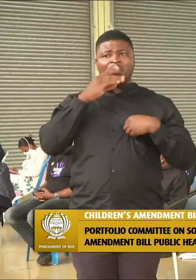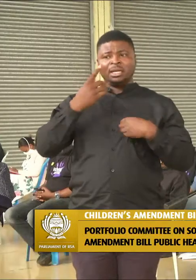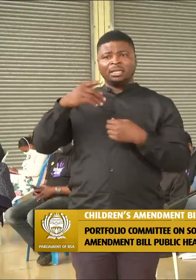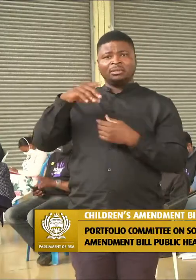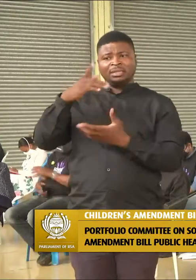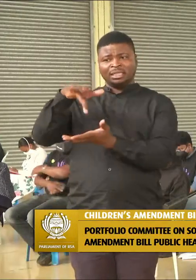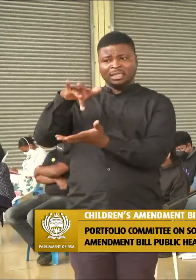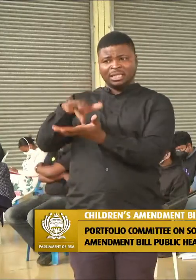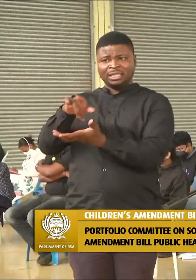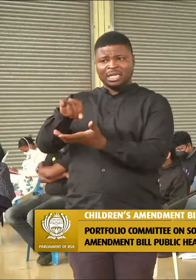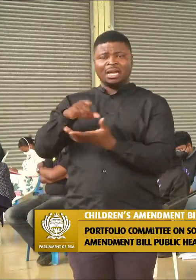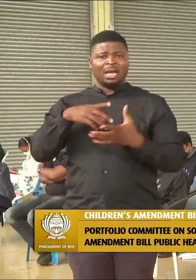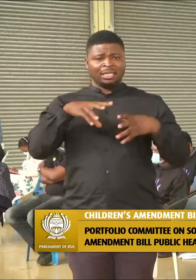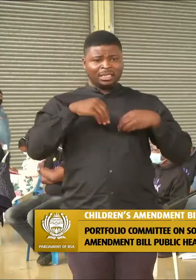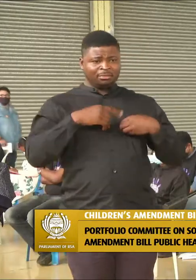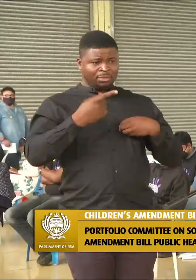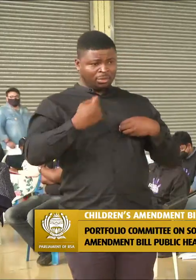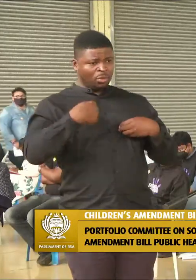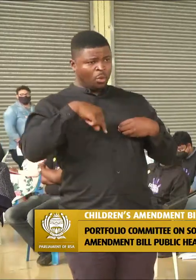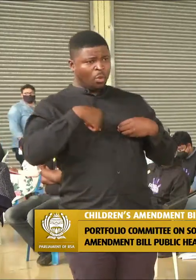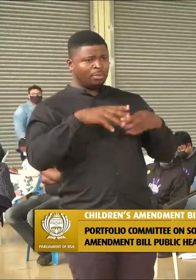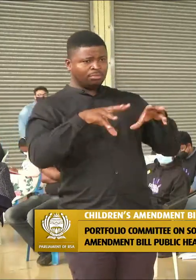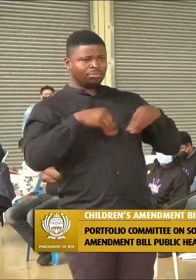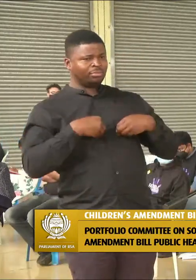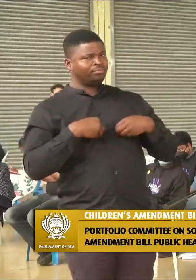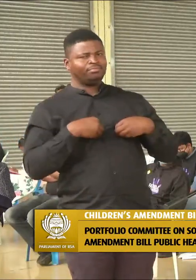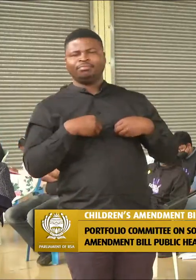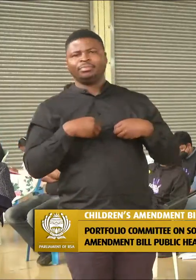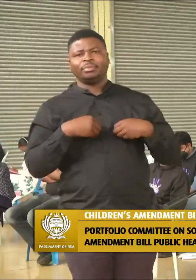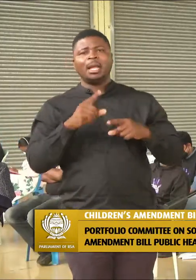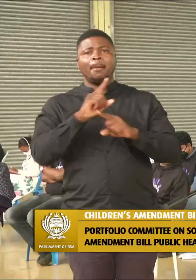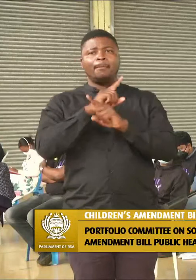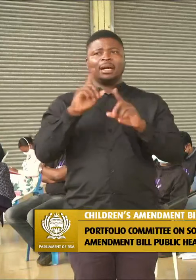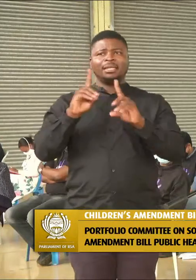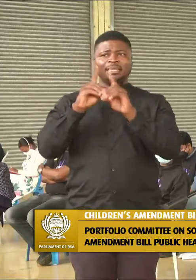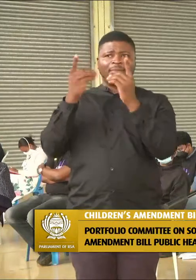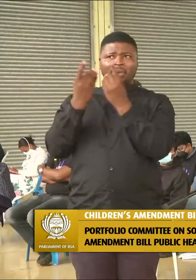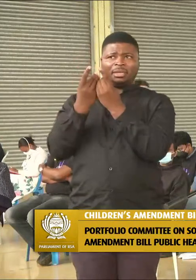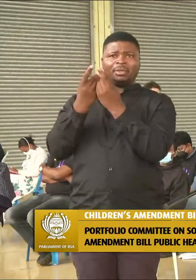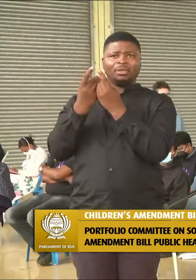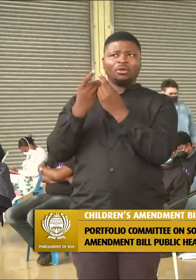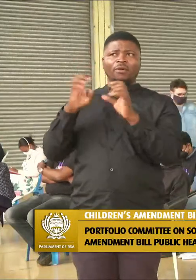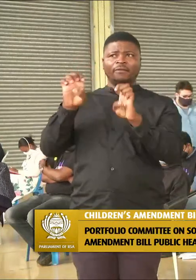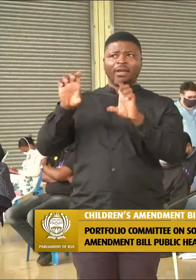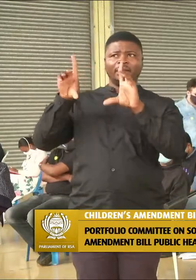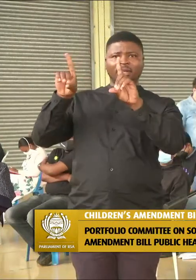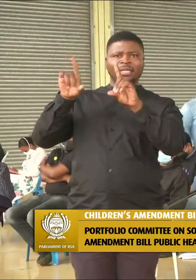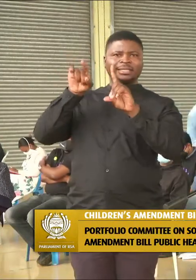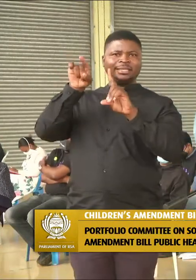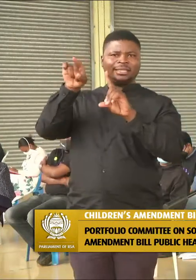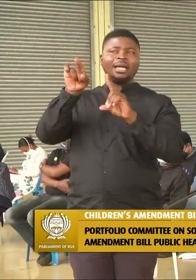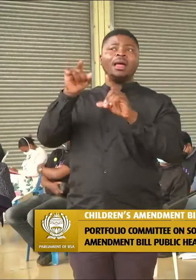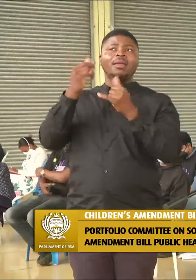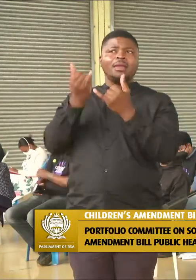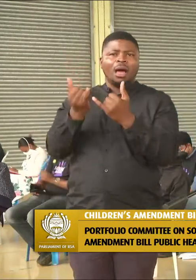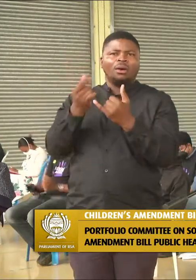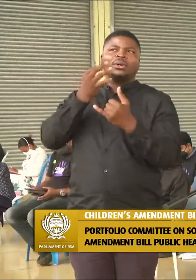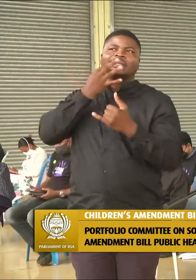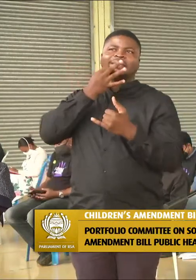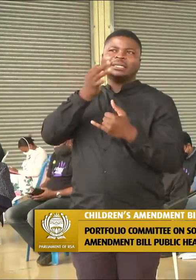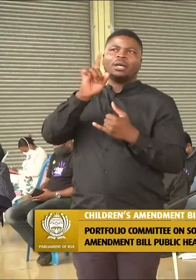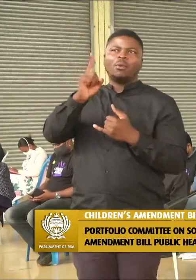center. But ka Department of Education ikhona leyo room yokuthi